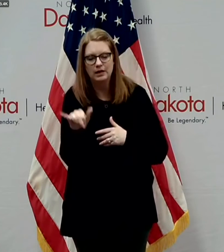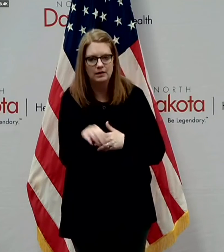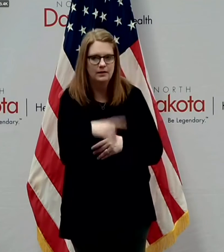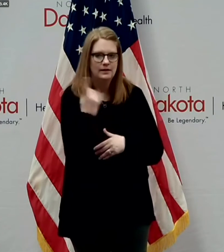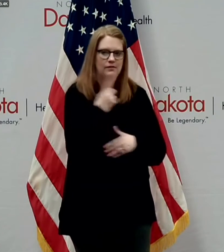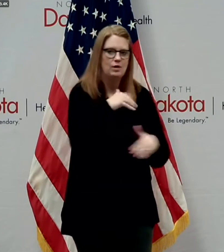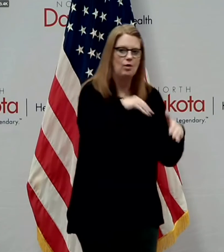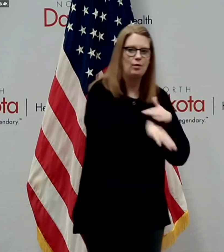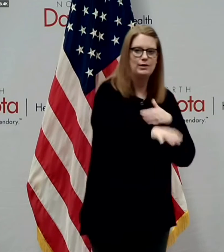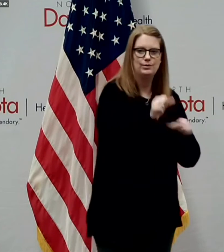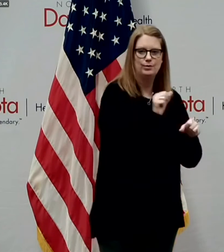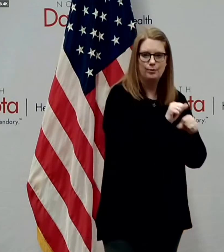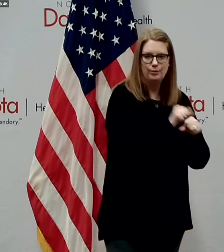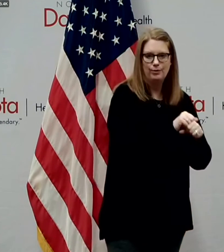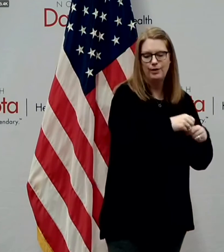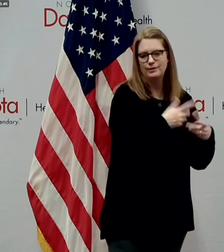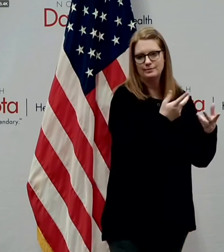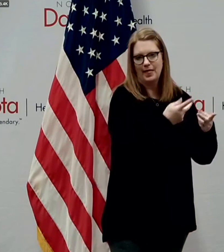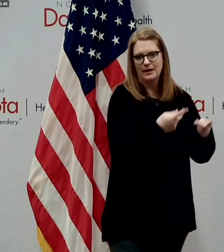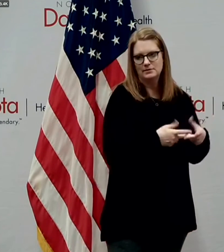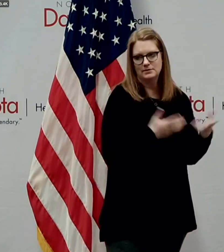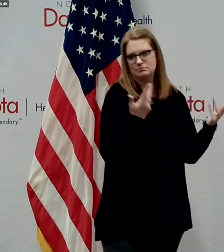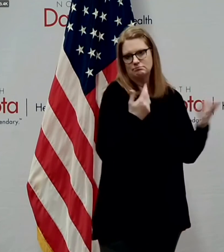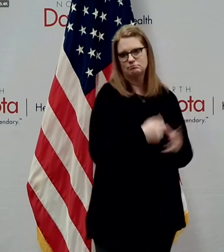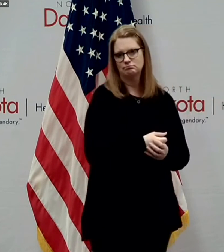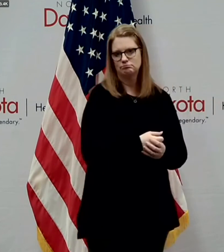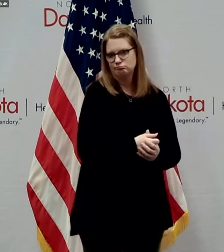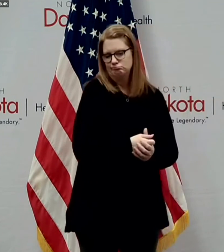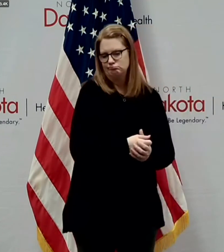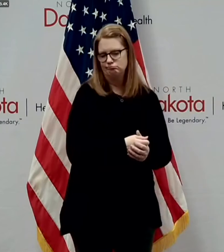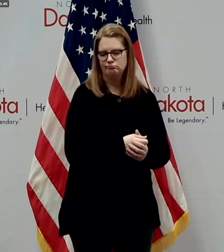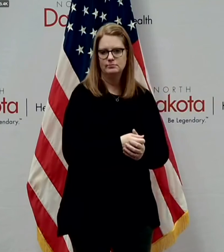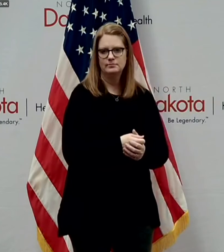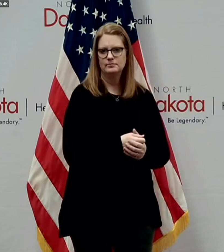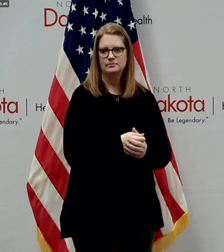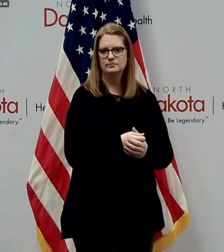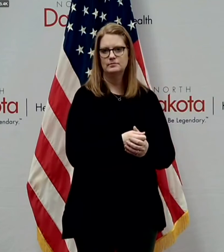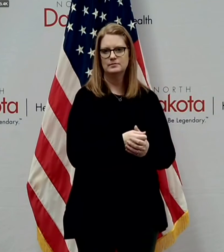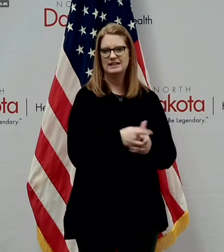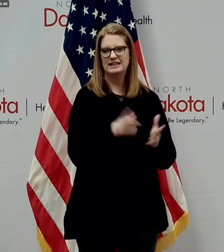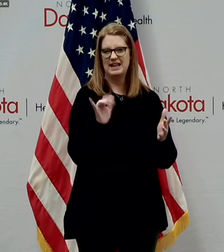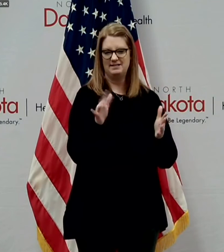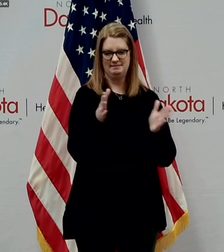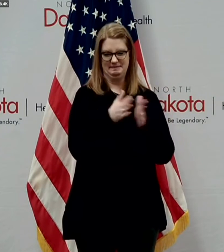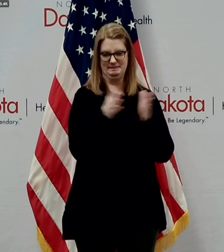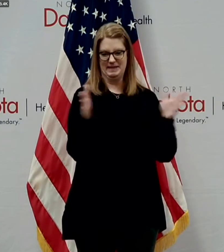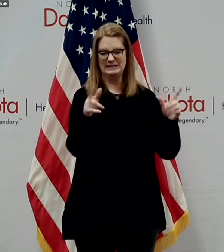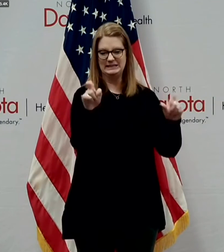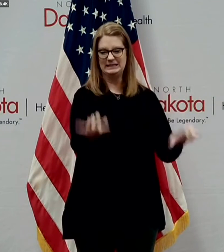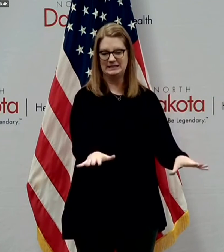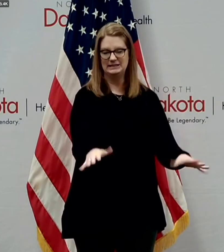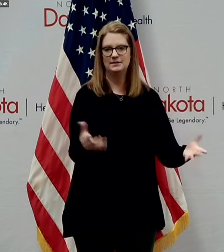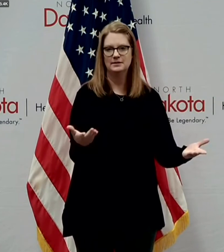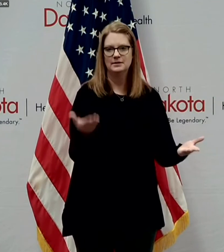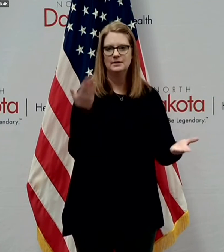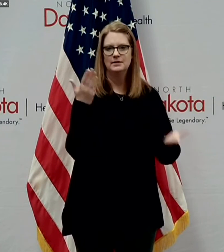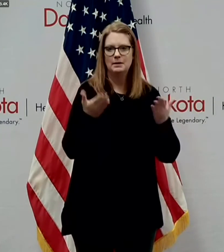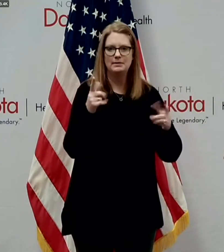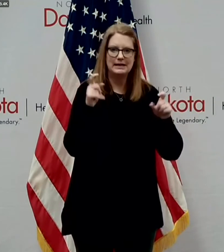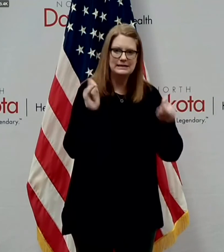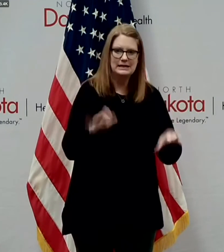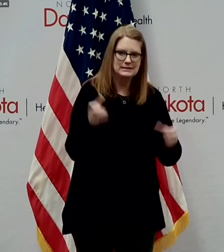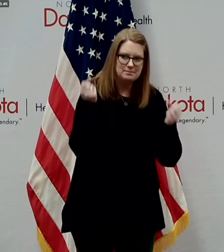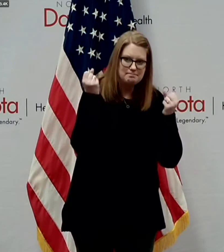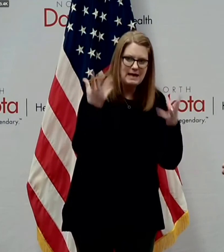into a workplace. And that's the kind of the mass testing where people may be getting tested multiple